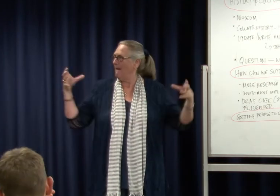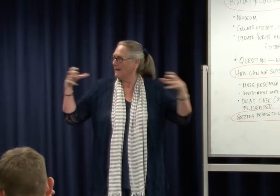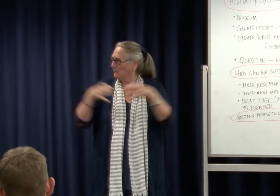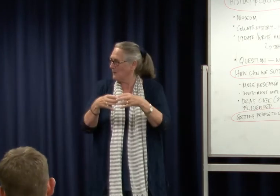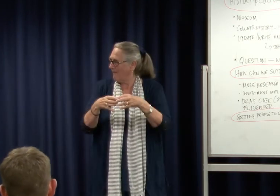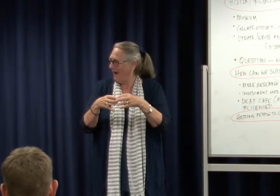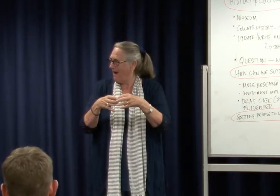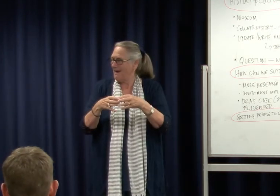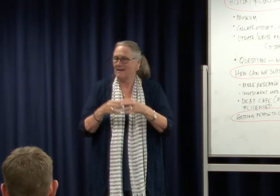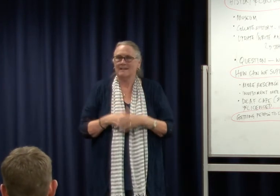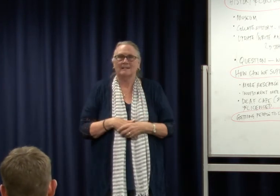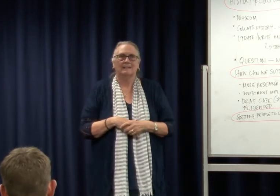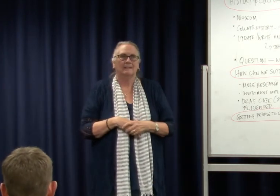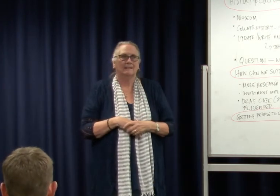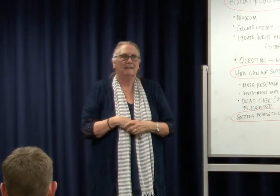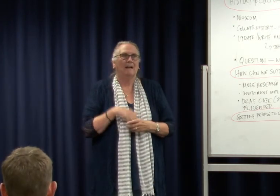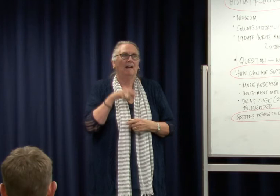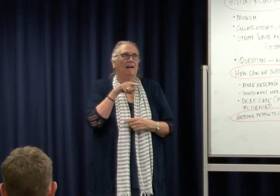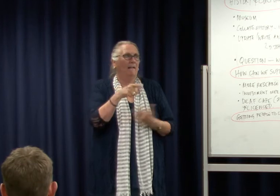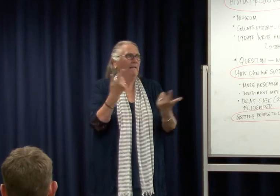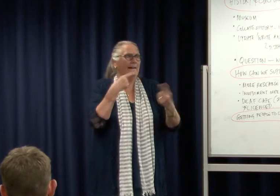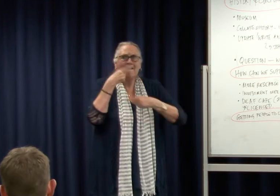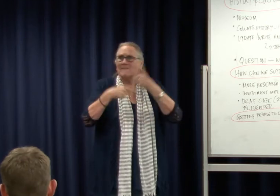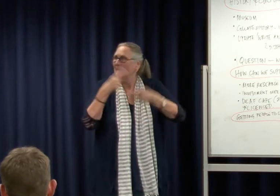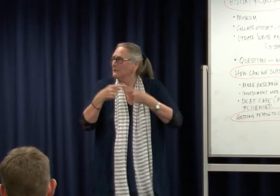But that's the heart of it, where kids, where deaf communities can come together